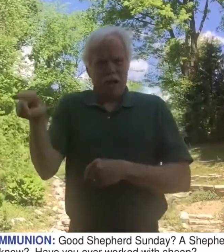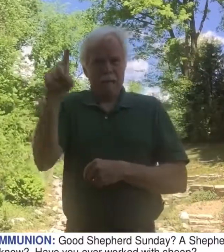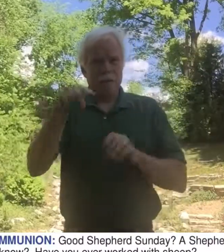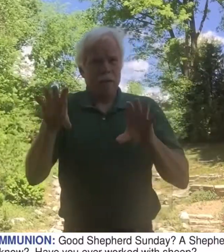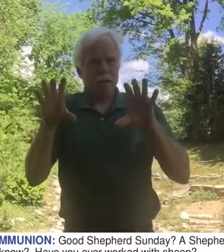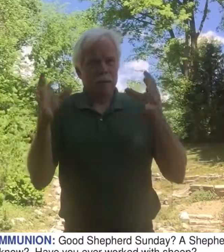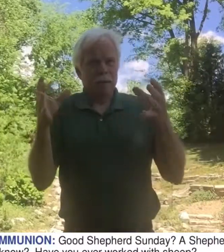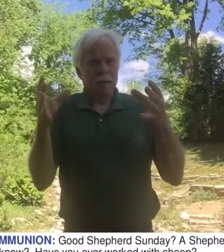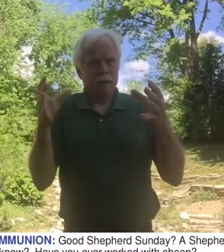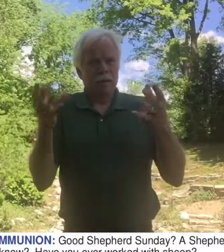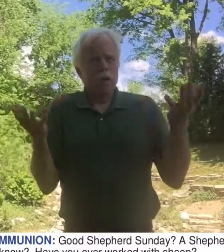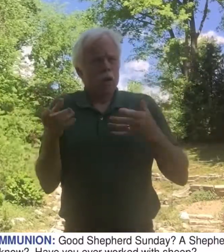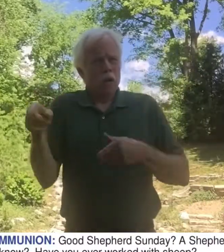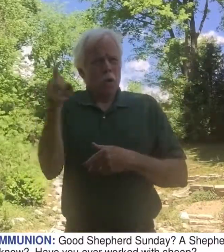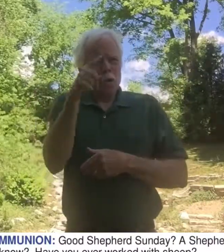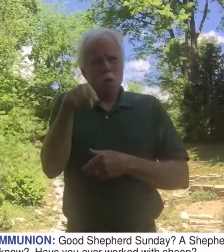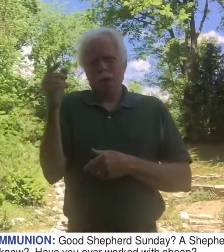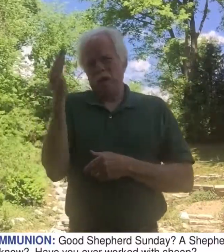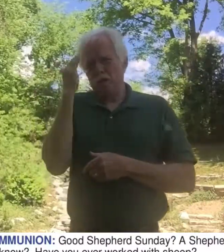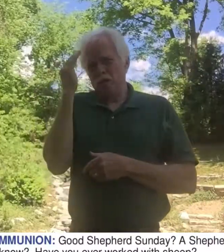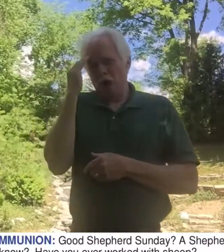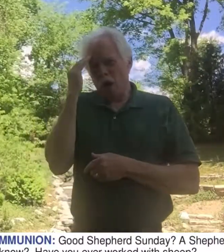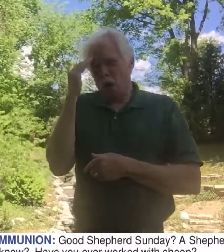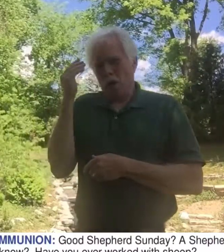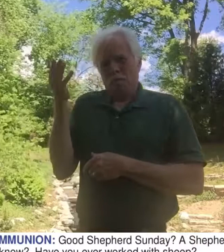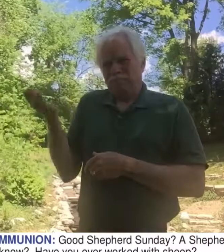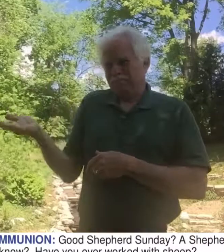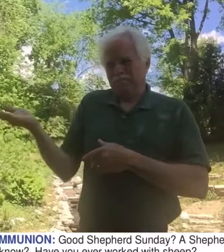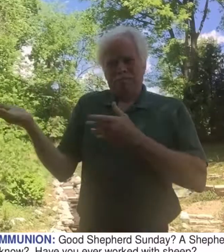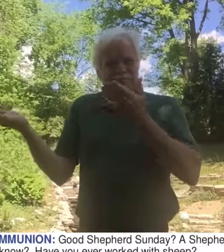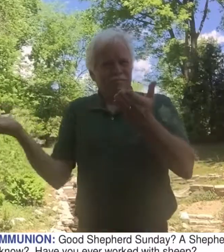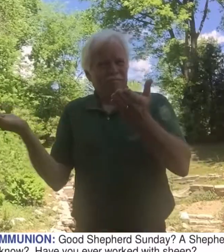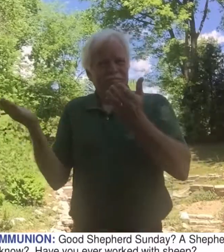Sheep? What do you know?